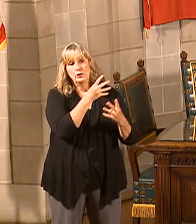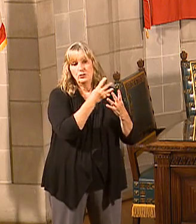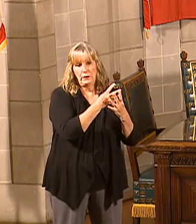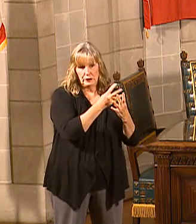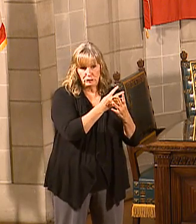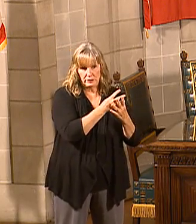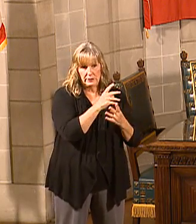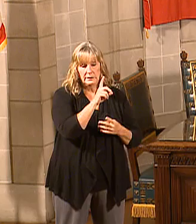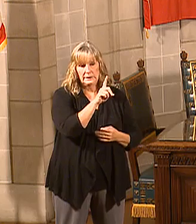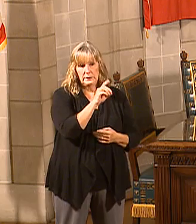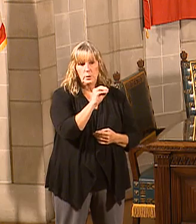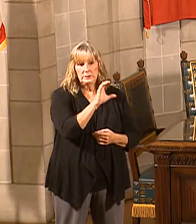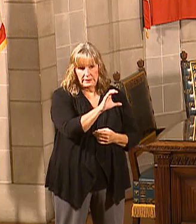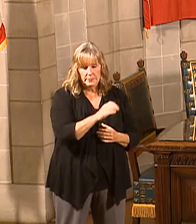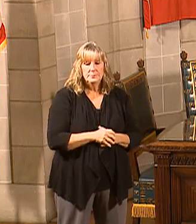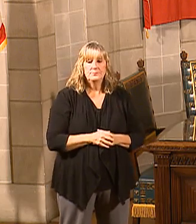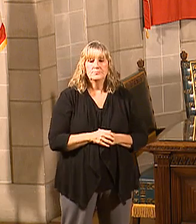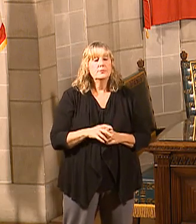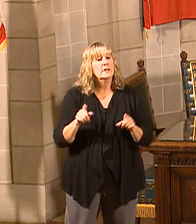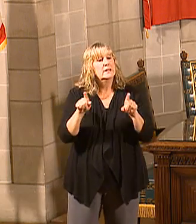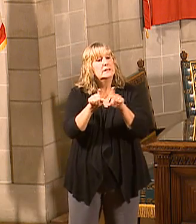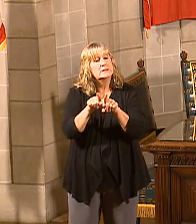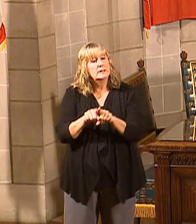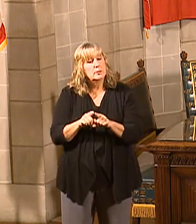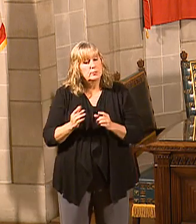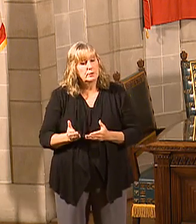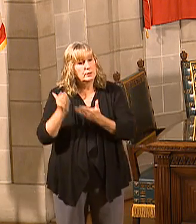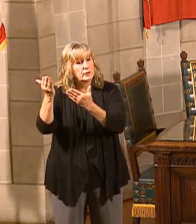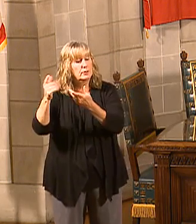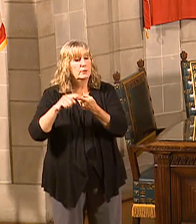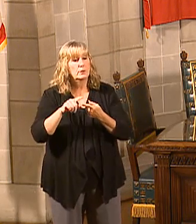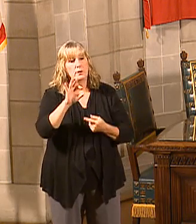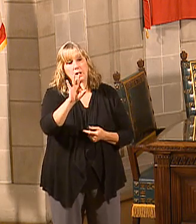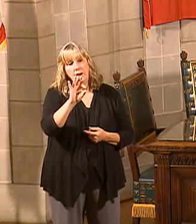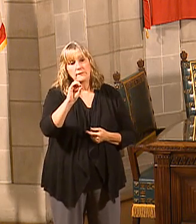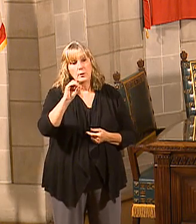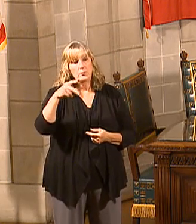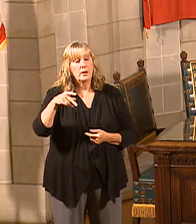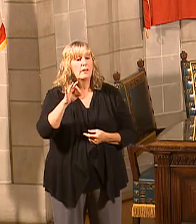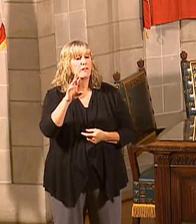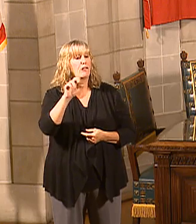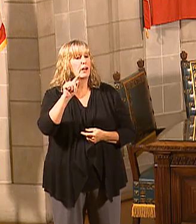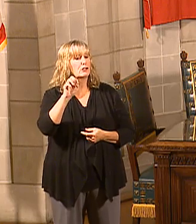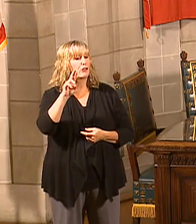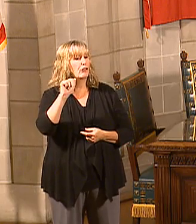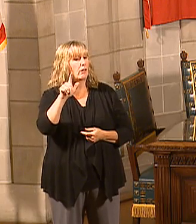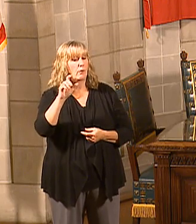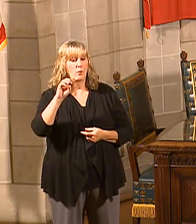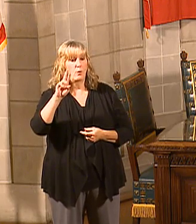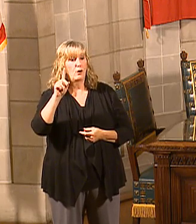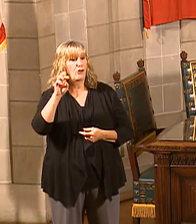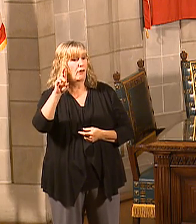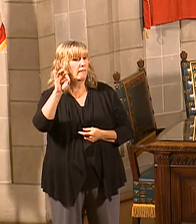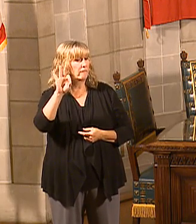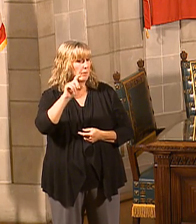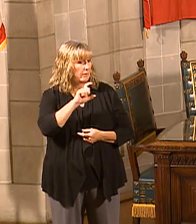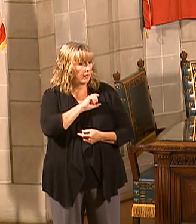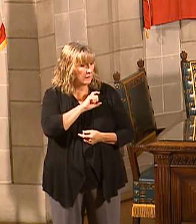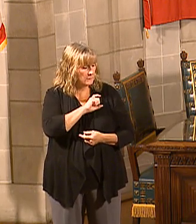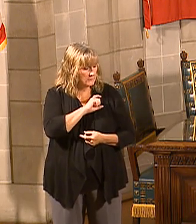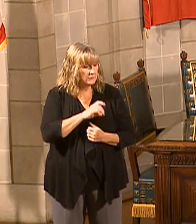a similar offer to folks in the FOP, Fraternal Order Police. That's the union that's representing our correctional